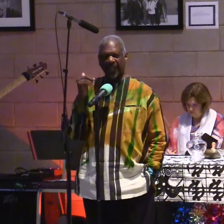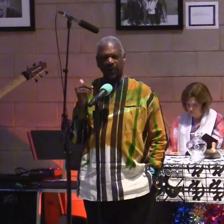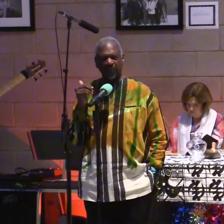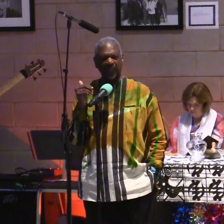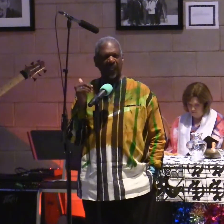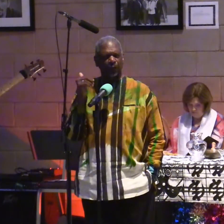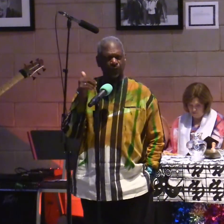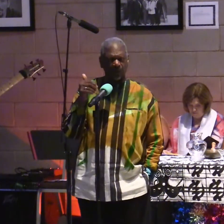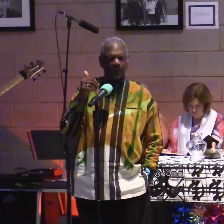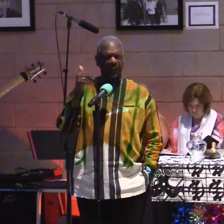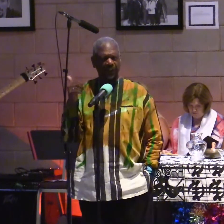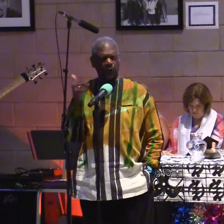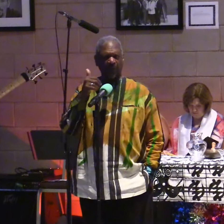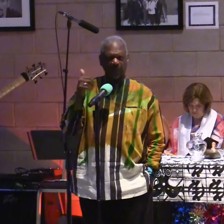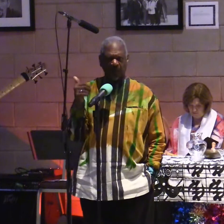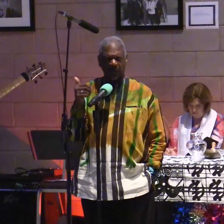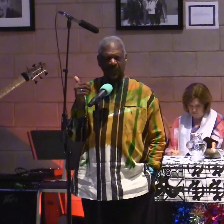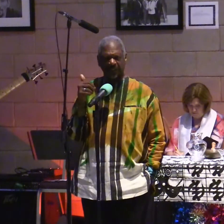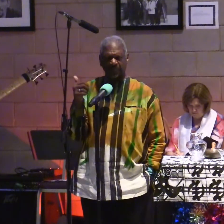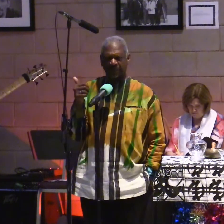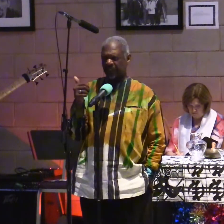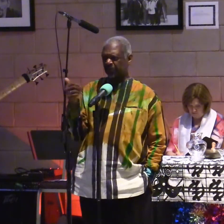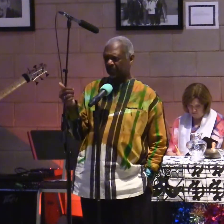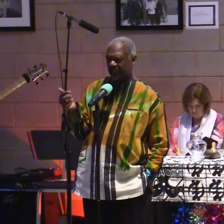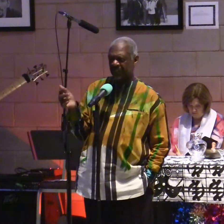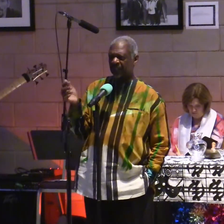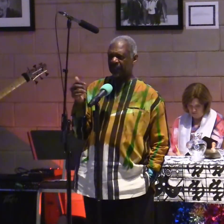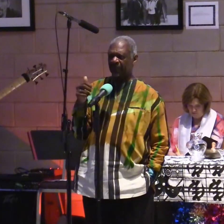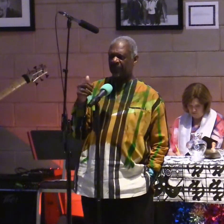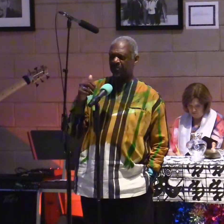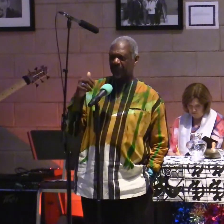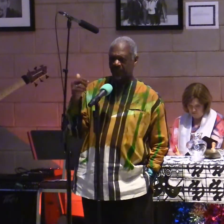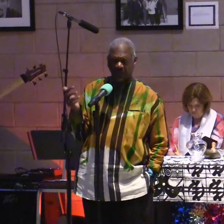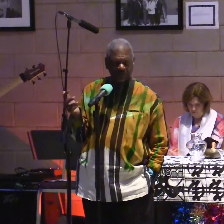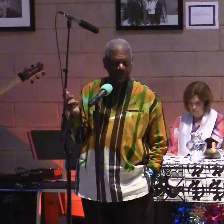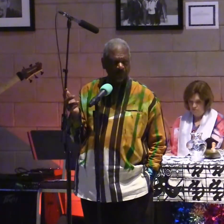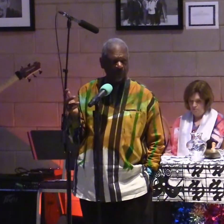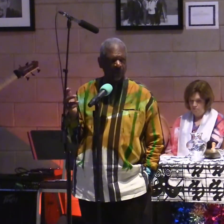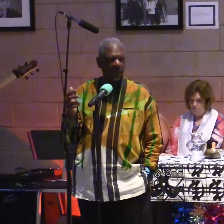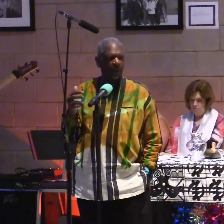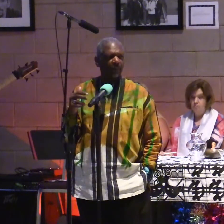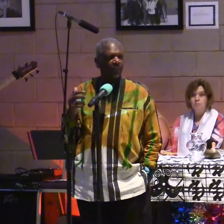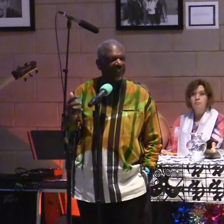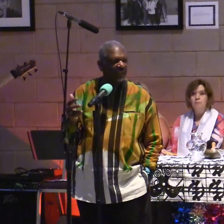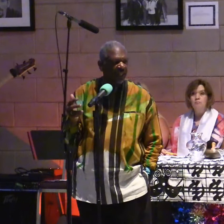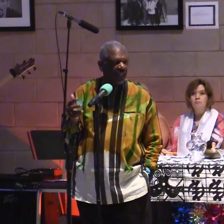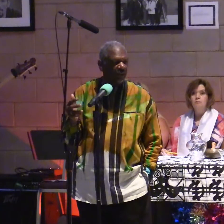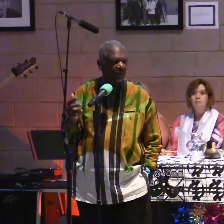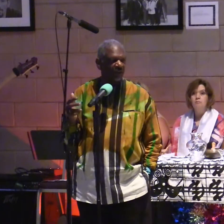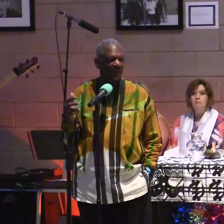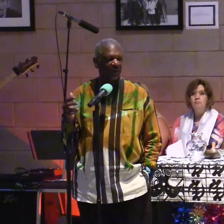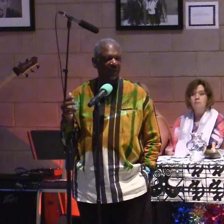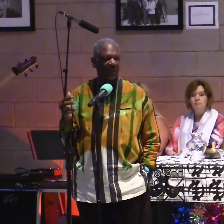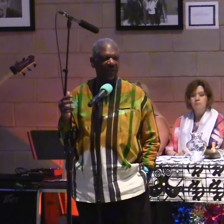back and how we struggled to get to where we are, and some of it has been messy and some of it has been uncomfortable, but we're still